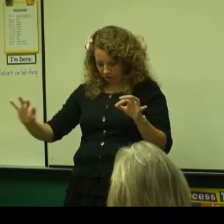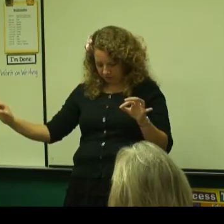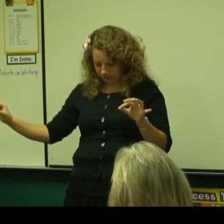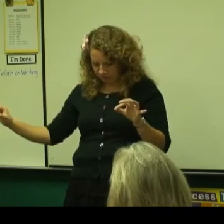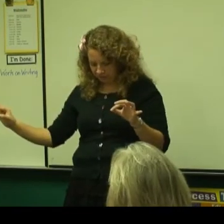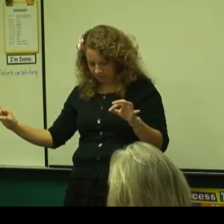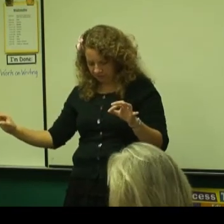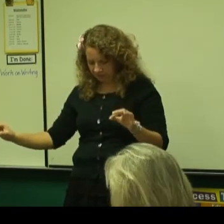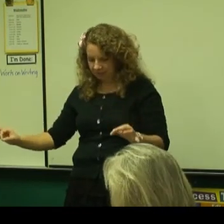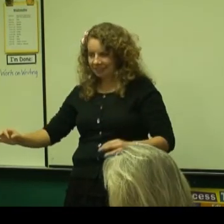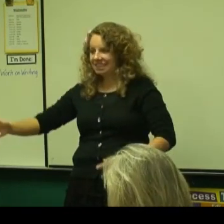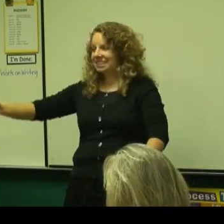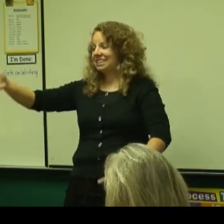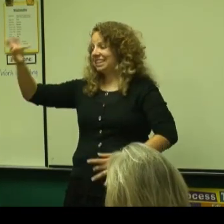comment. Sick.